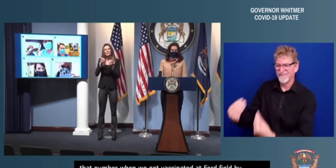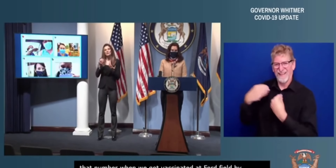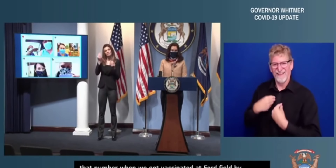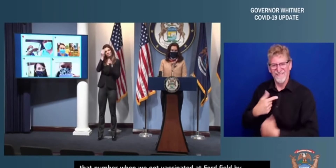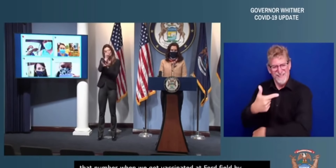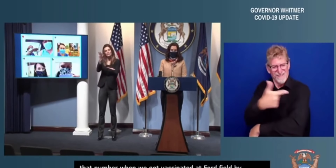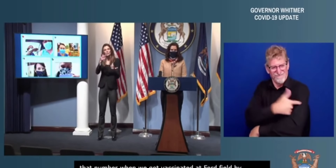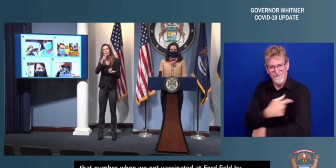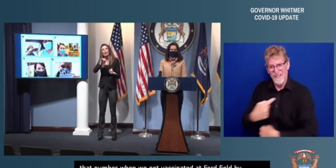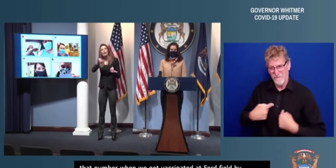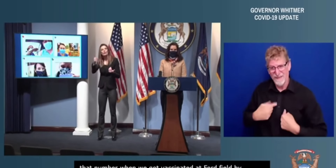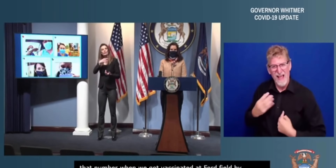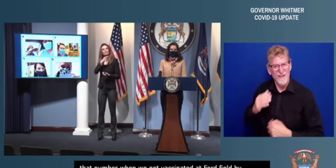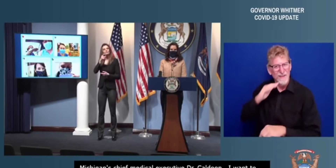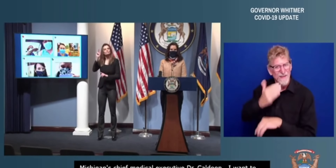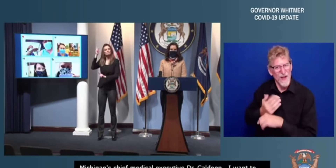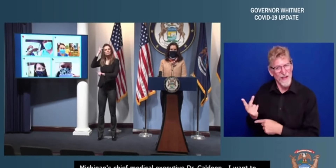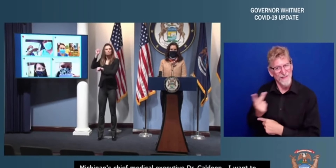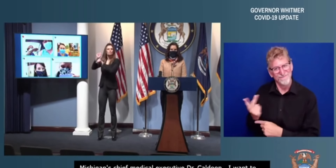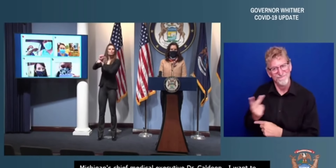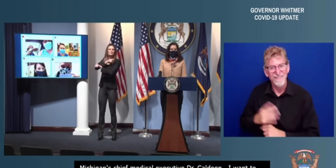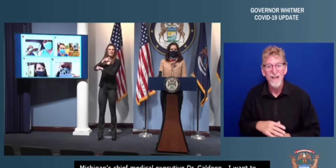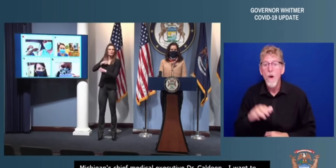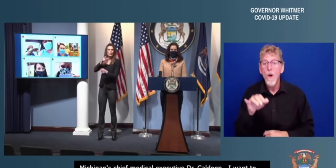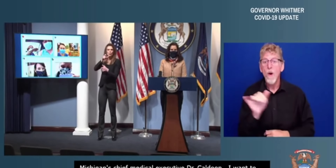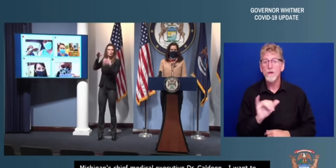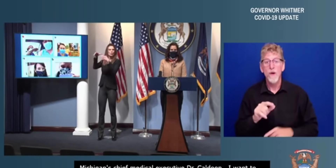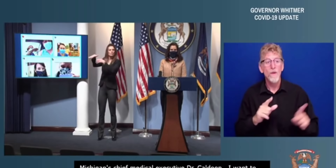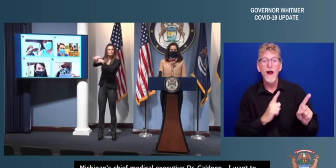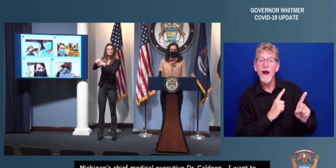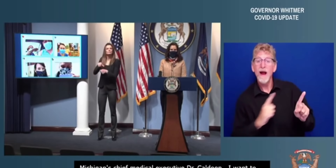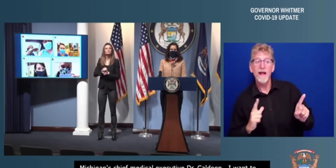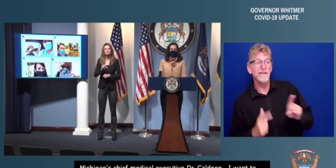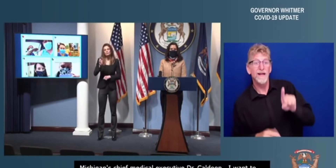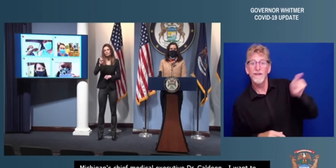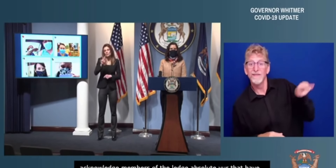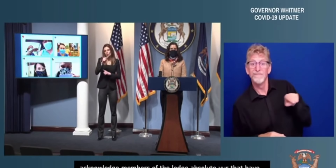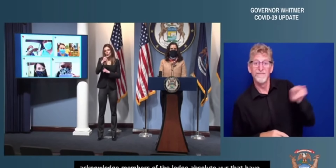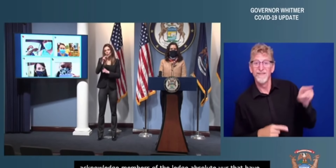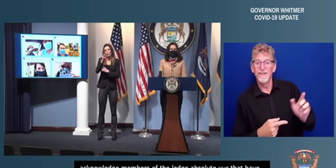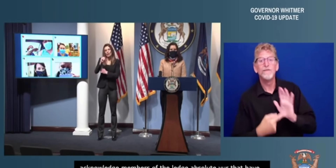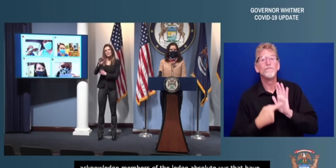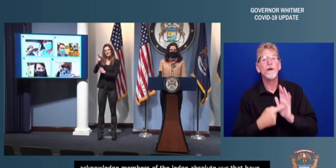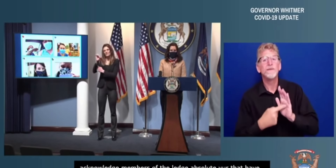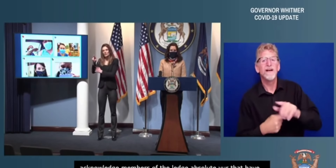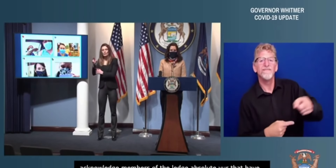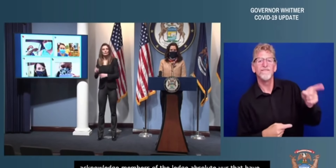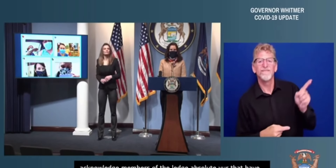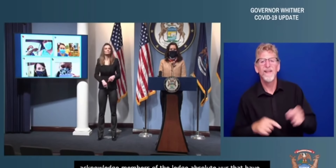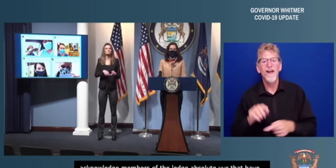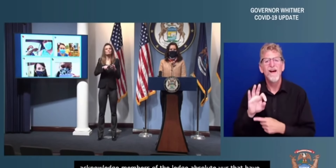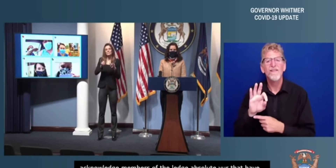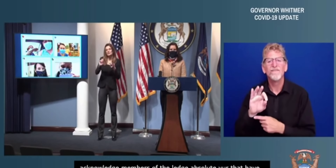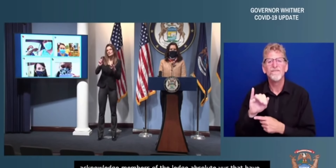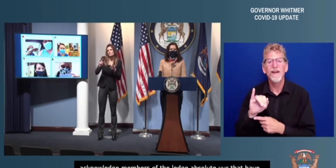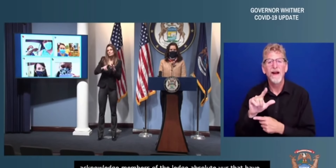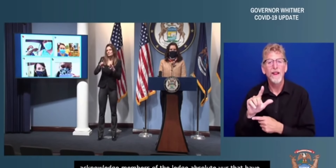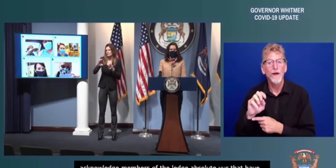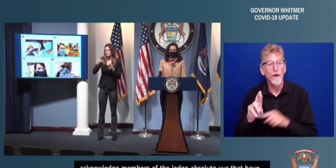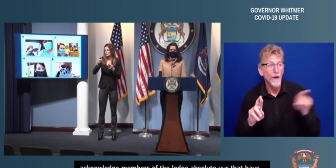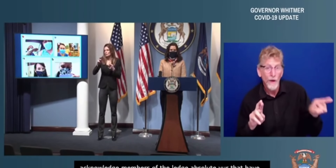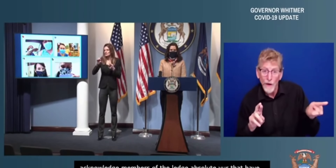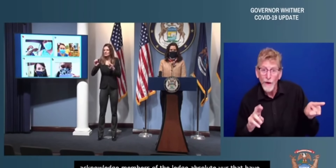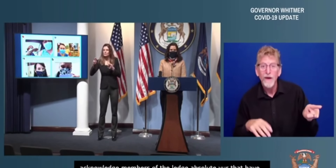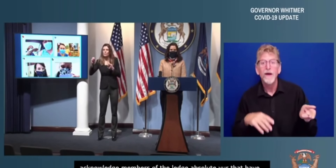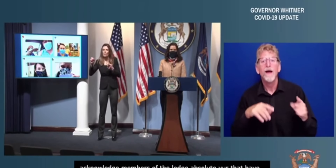of the legislature who've gotten vaccinated recently, like Representative Graham Filler, Representative Christine Morse, Senator